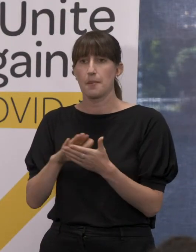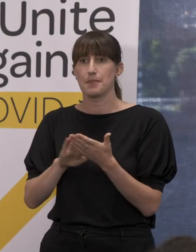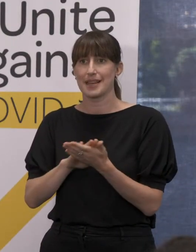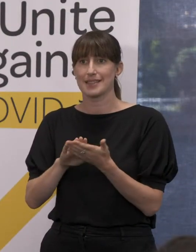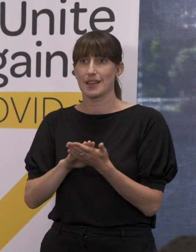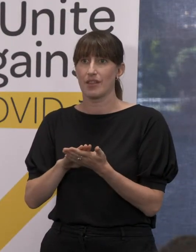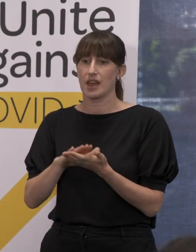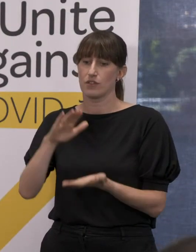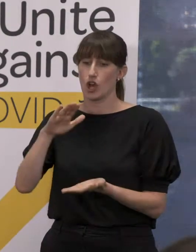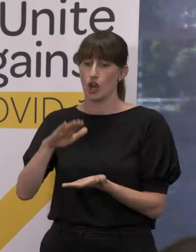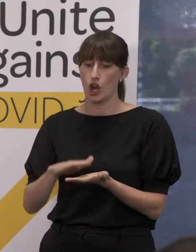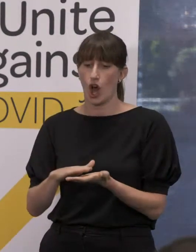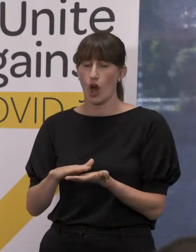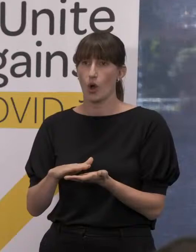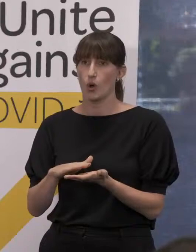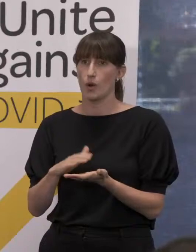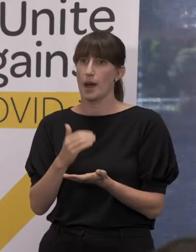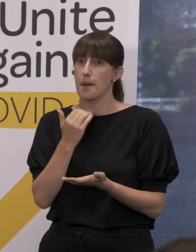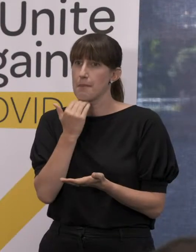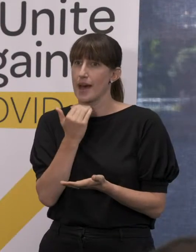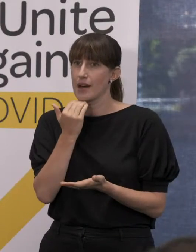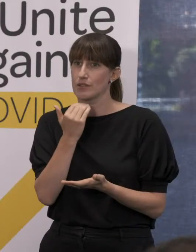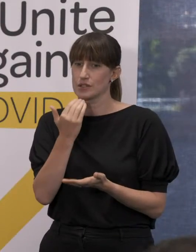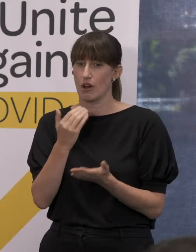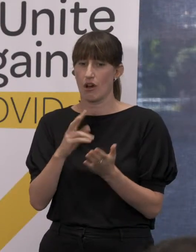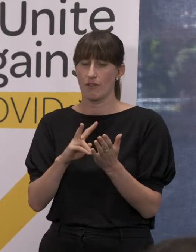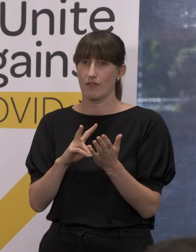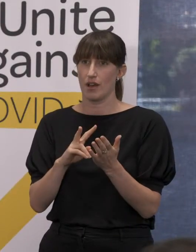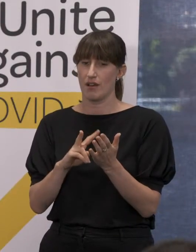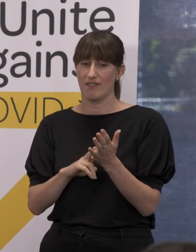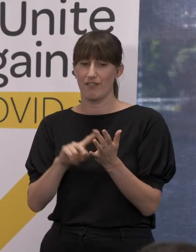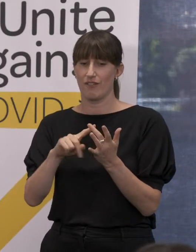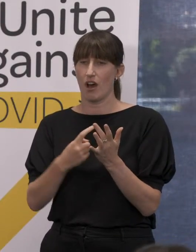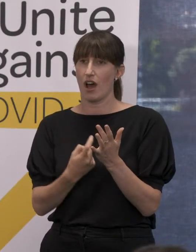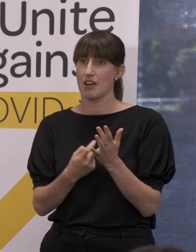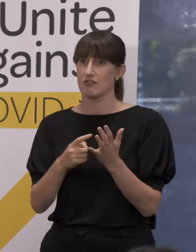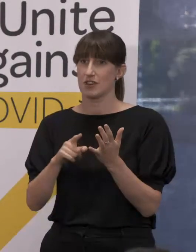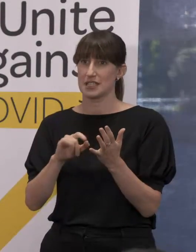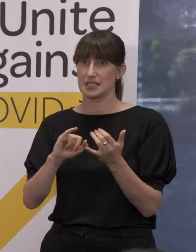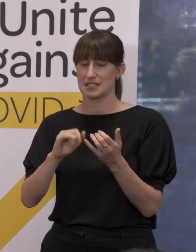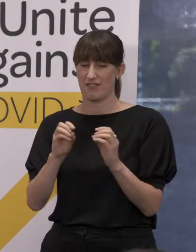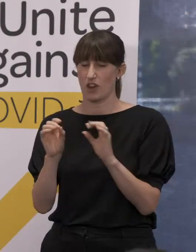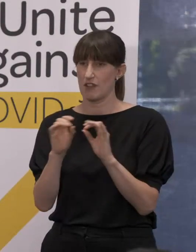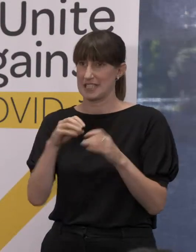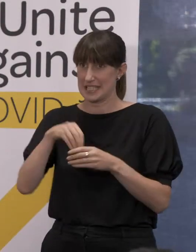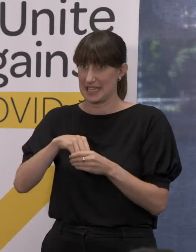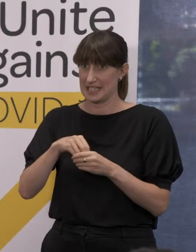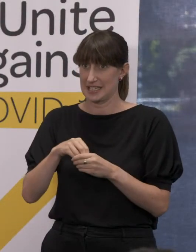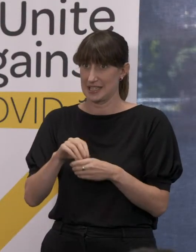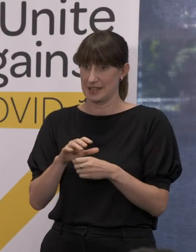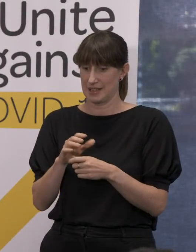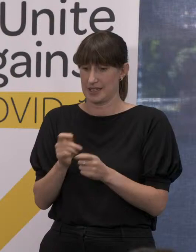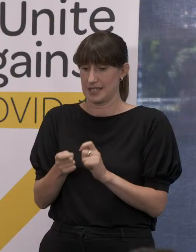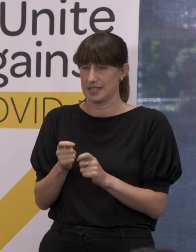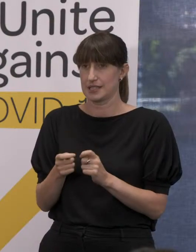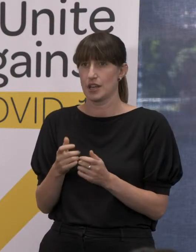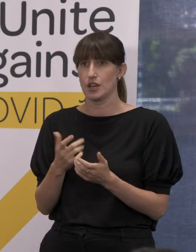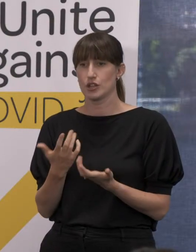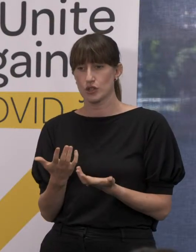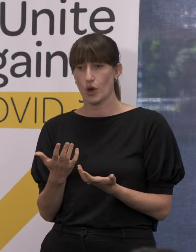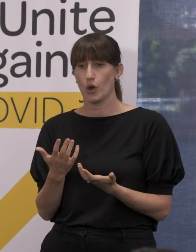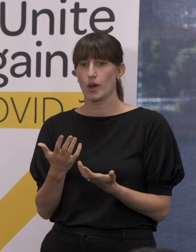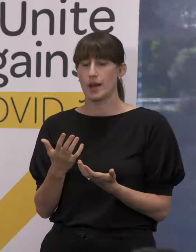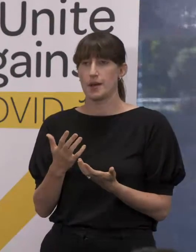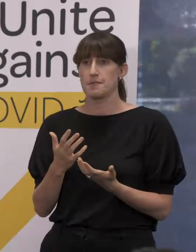the sequencing run therefore takes more time. If it is going to be successful, and we're not expecting it to be completed until